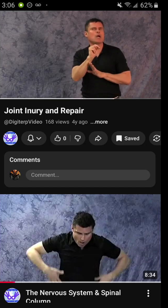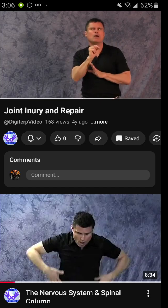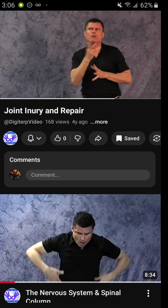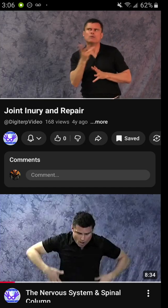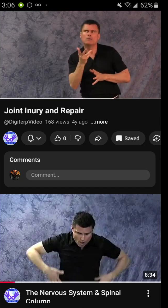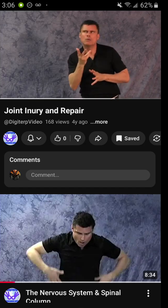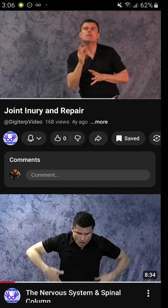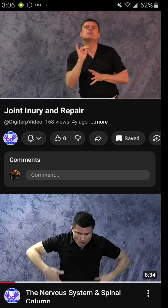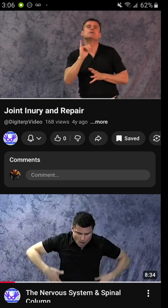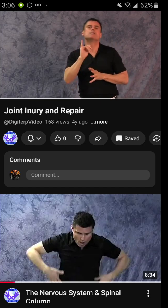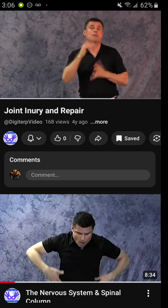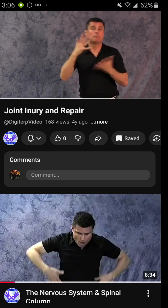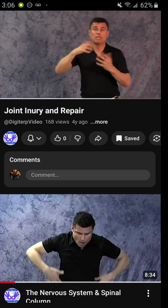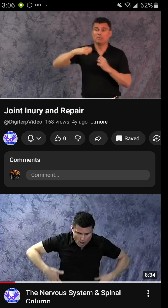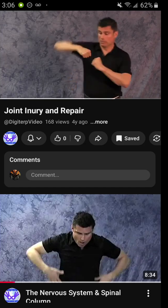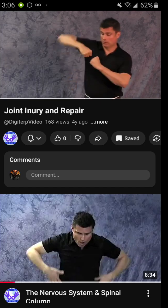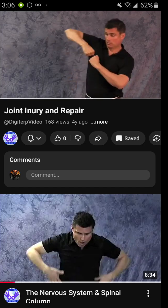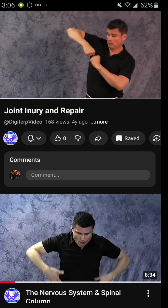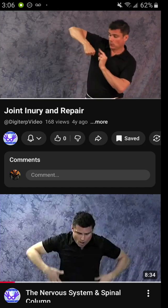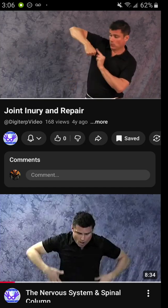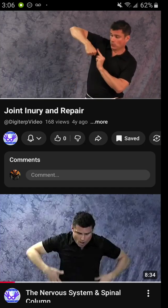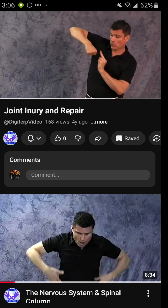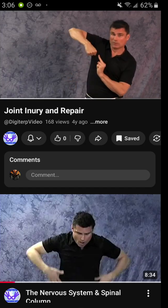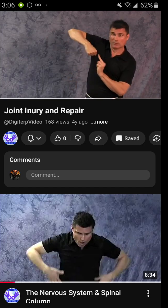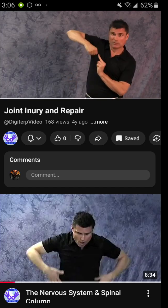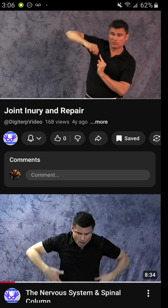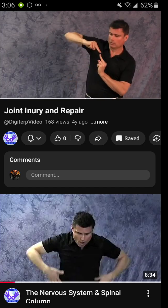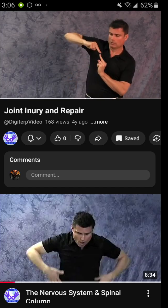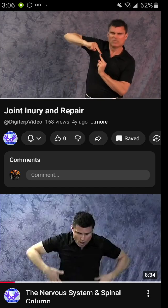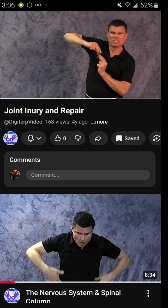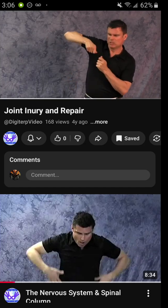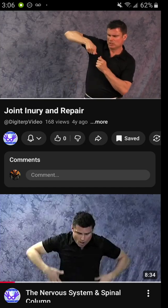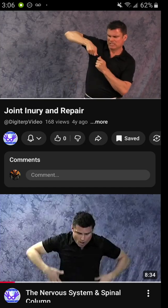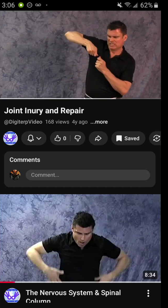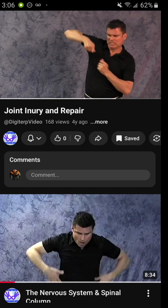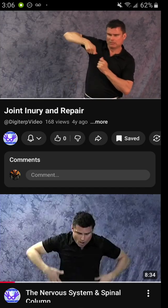thinking about a